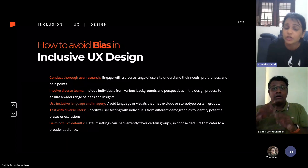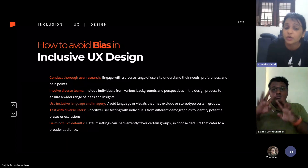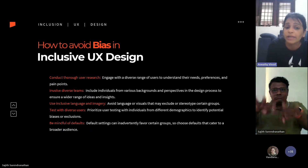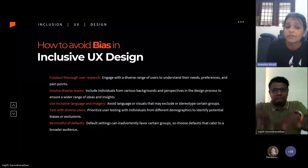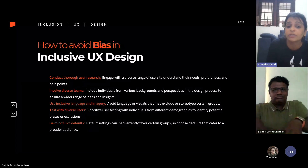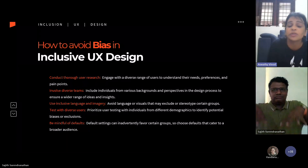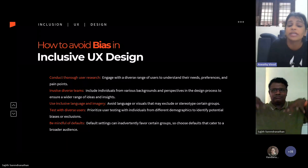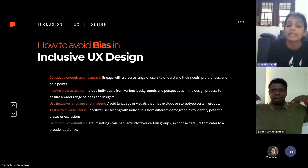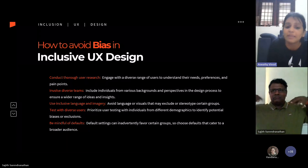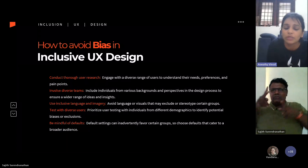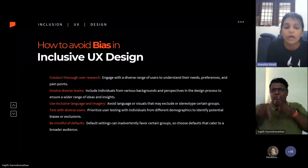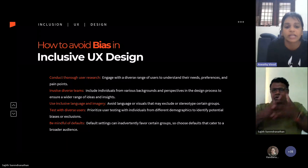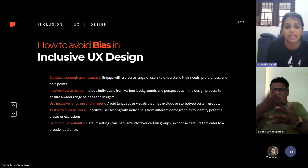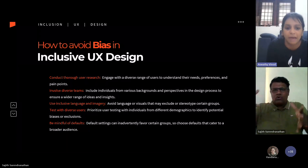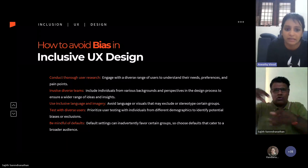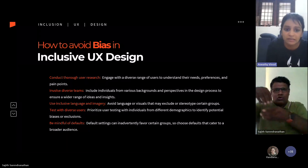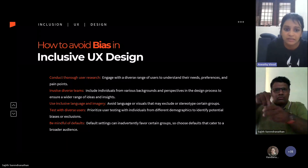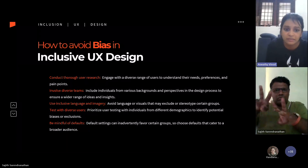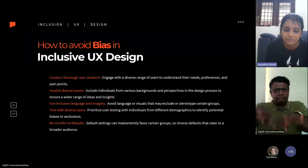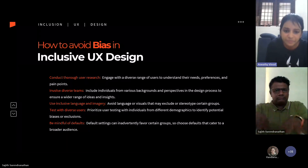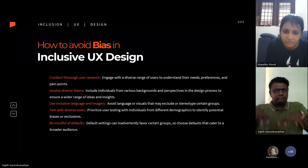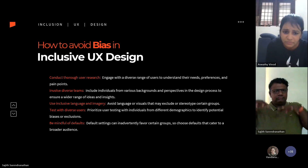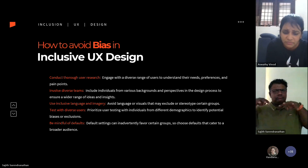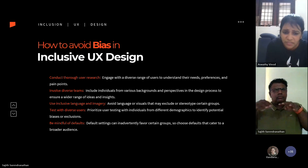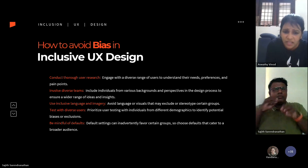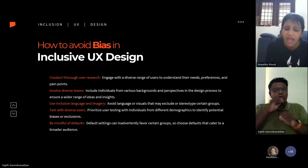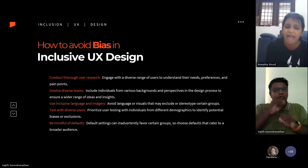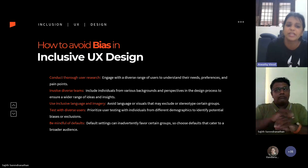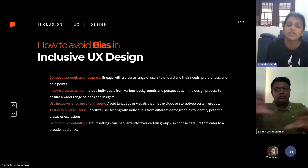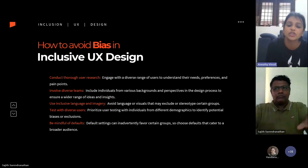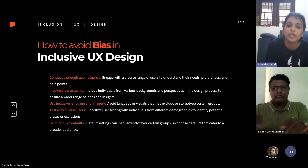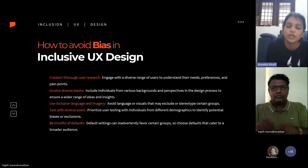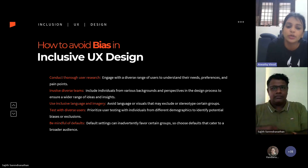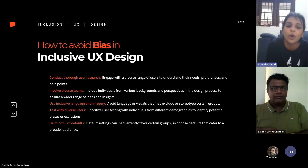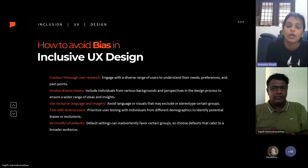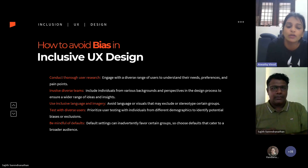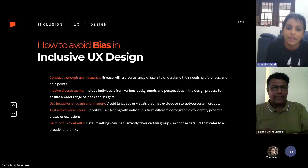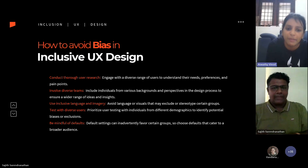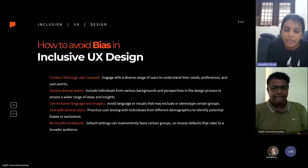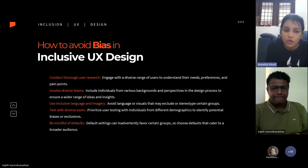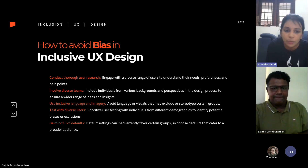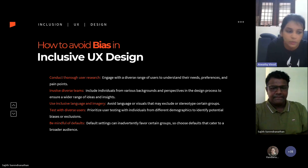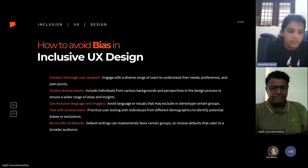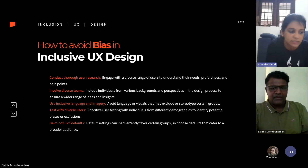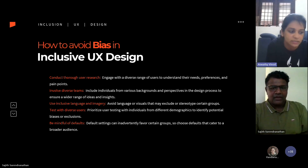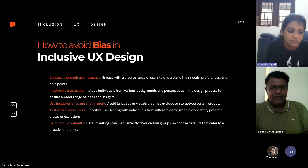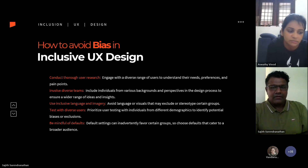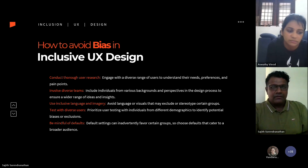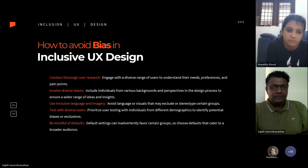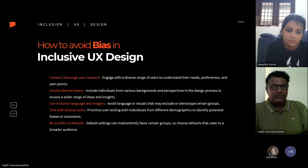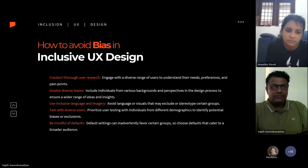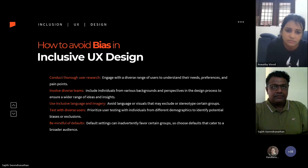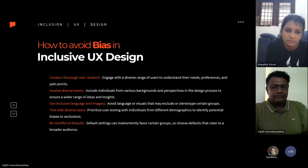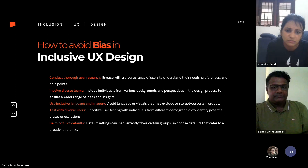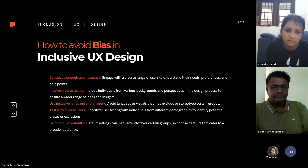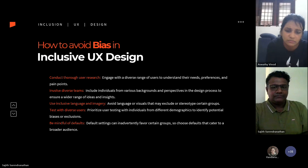that you are able to communicate them without any barriers, and make sure you include all of them in your process.